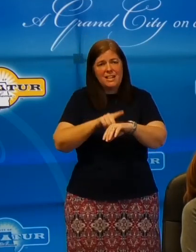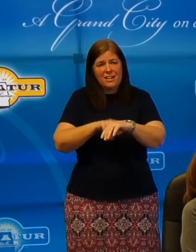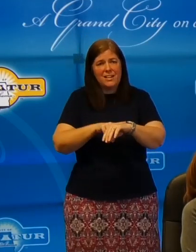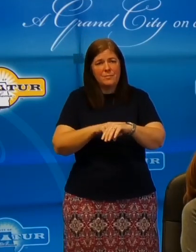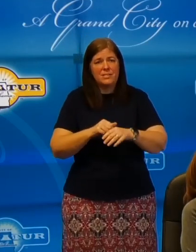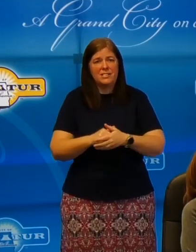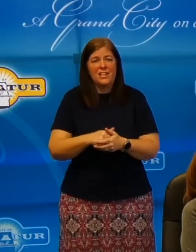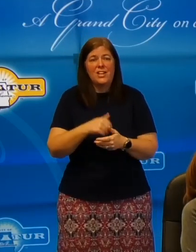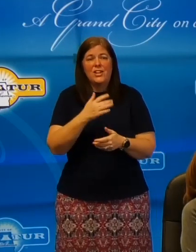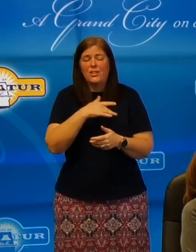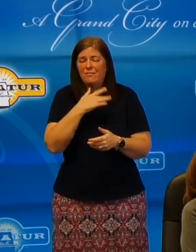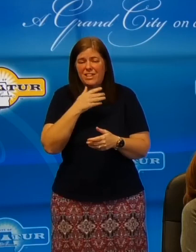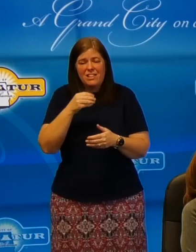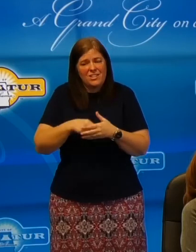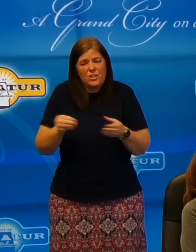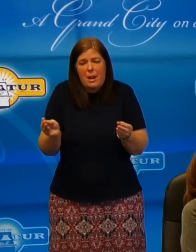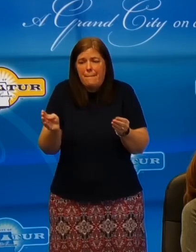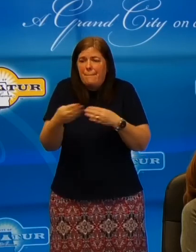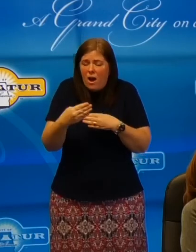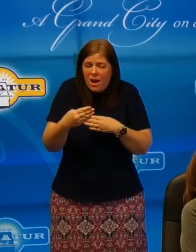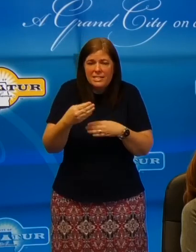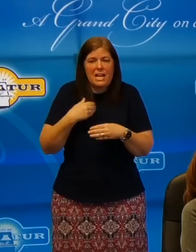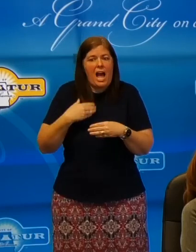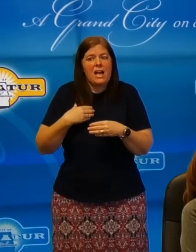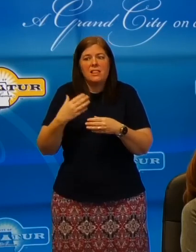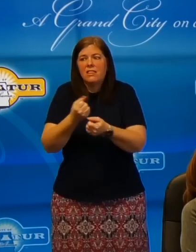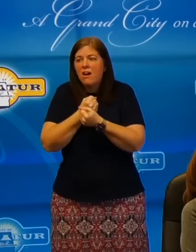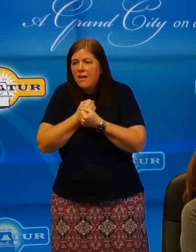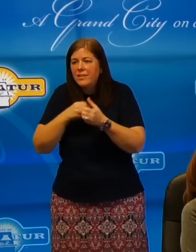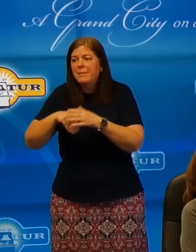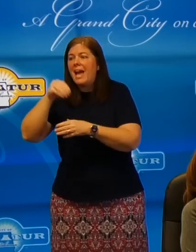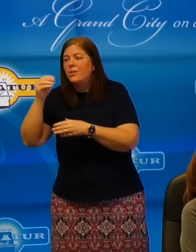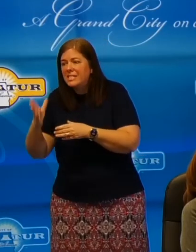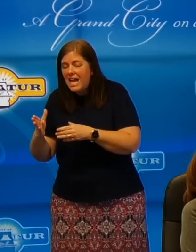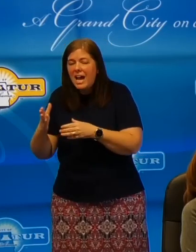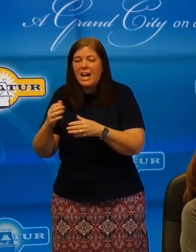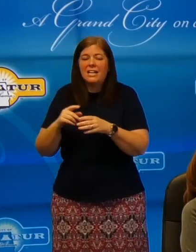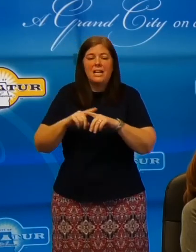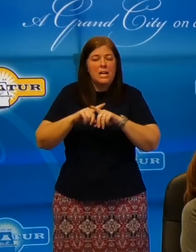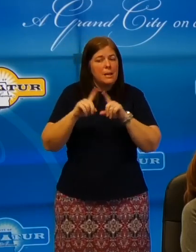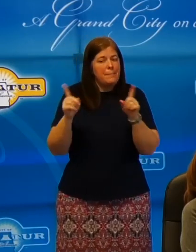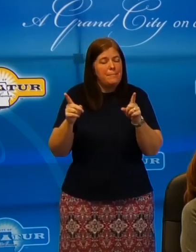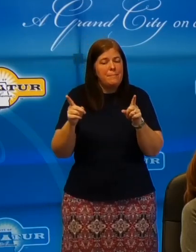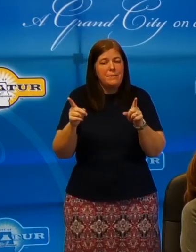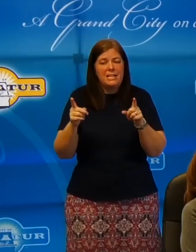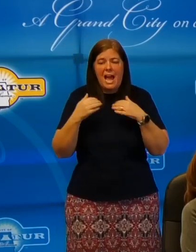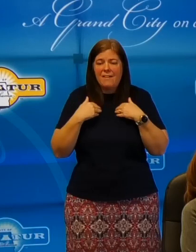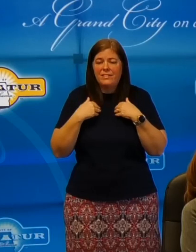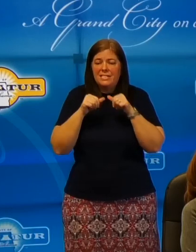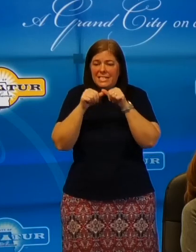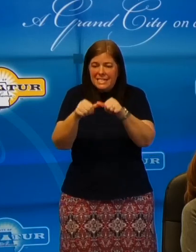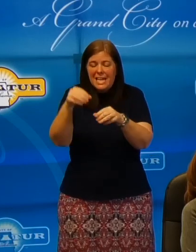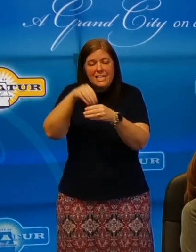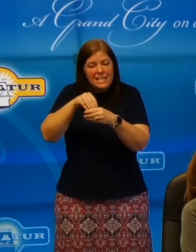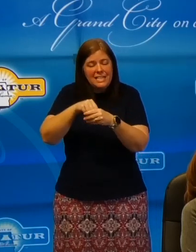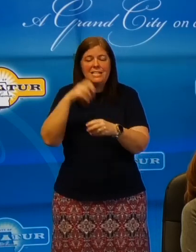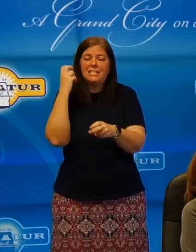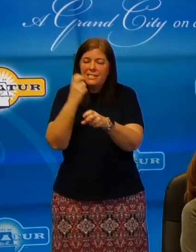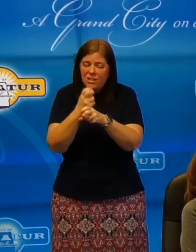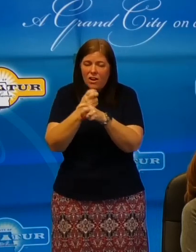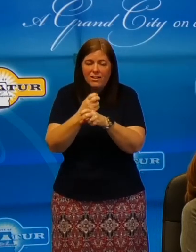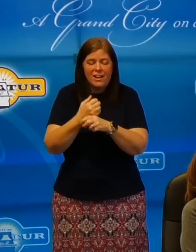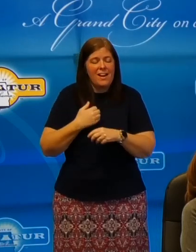you feel like you're in a box. I understand that I'm a goer and I love to go, and that has been put on hold. And yes, I've done a lot of